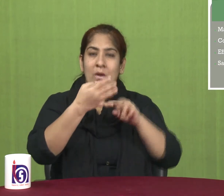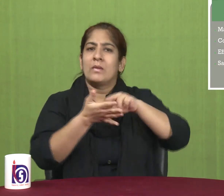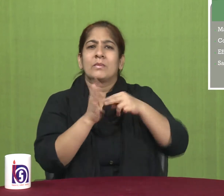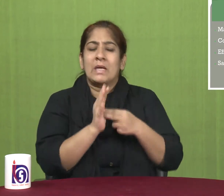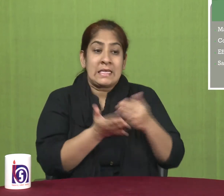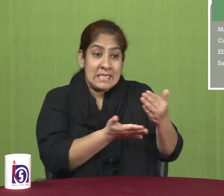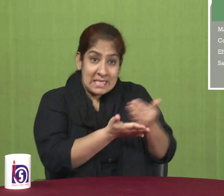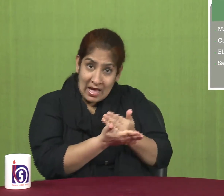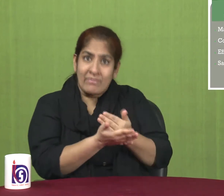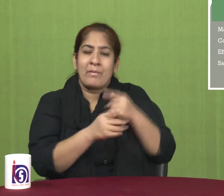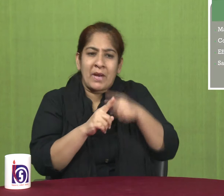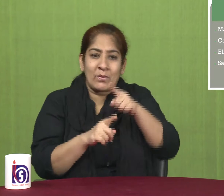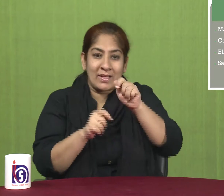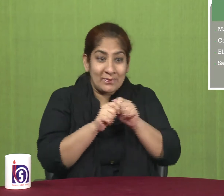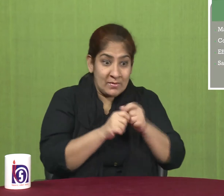The fourth feature is